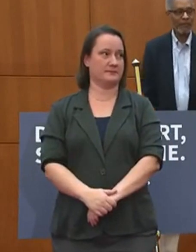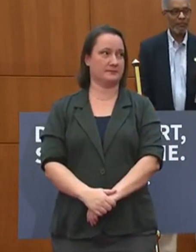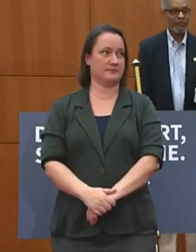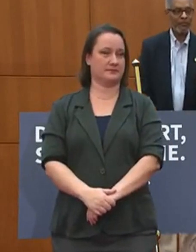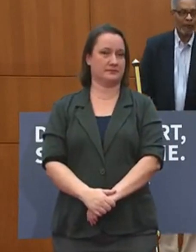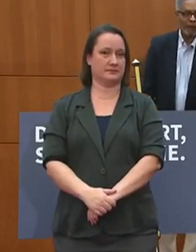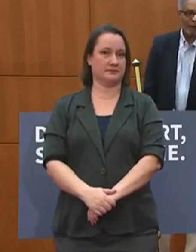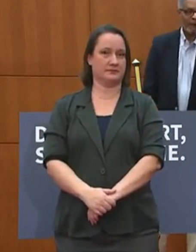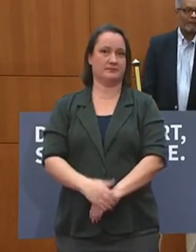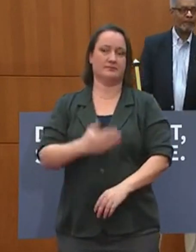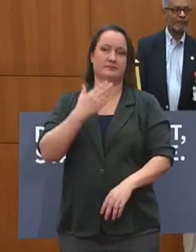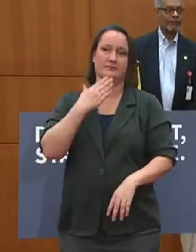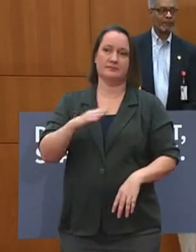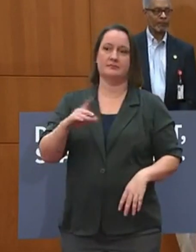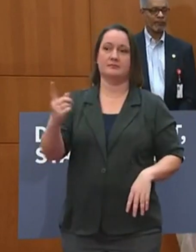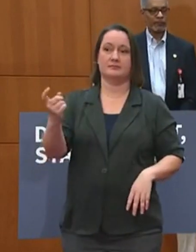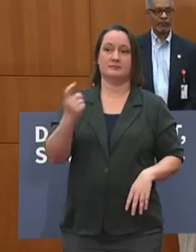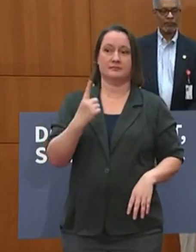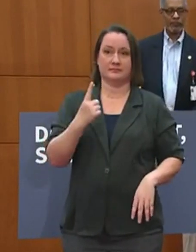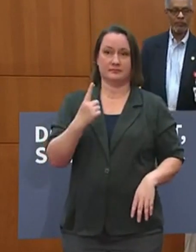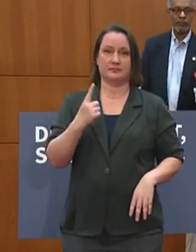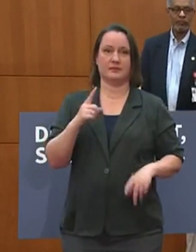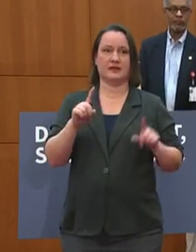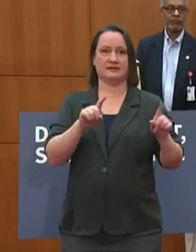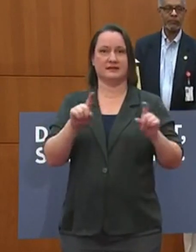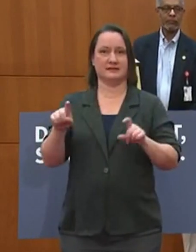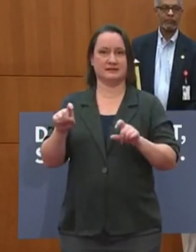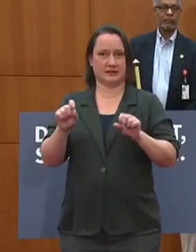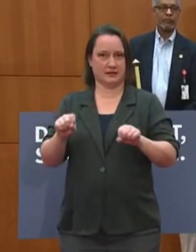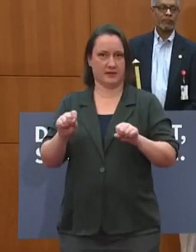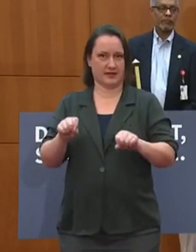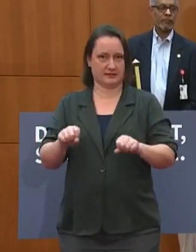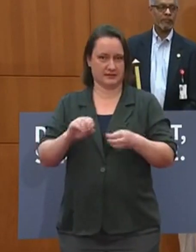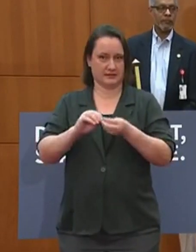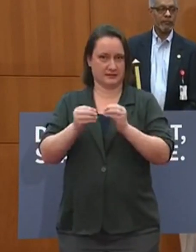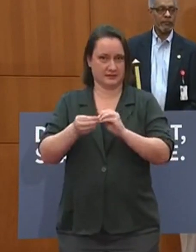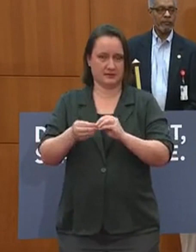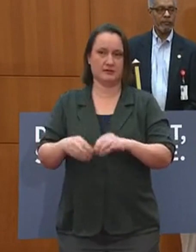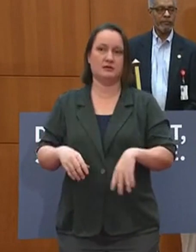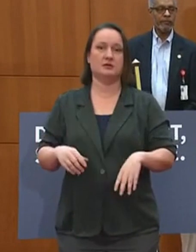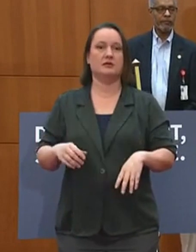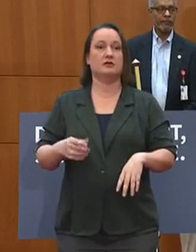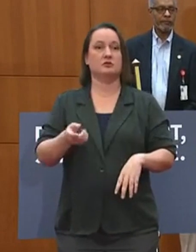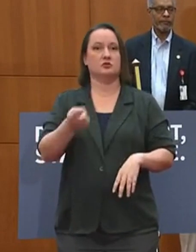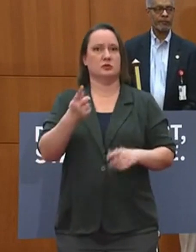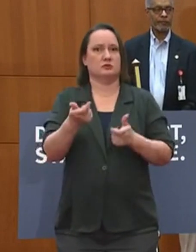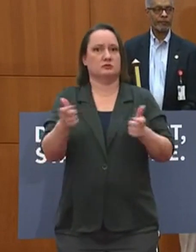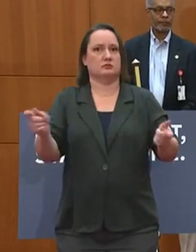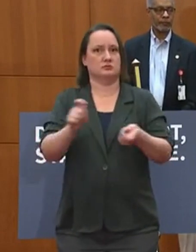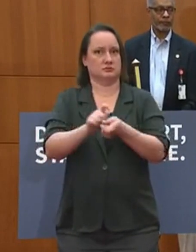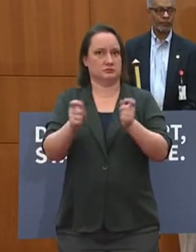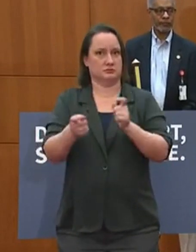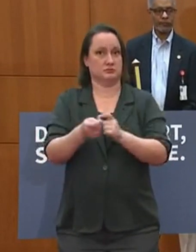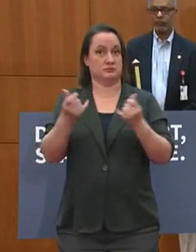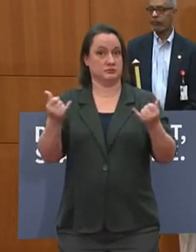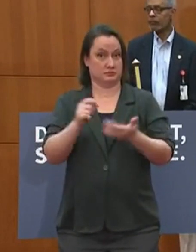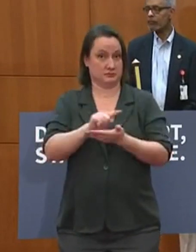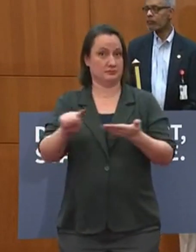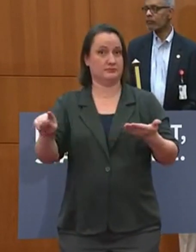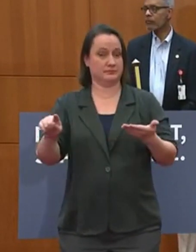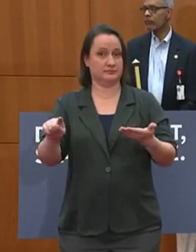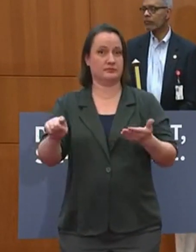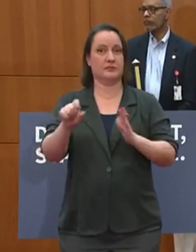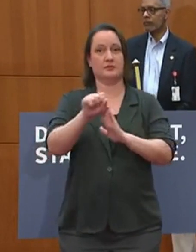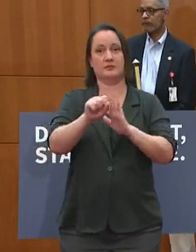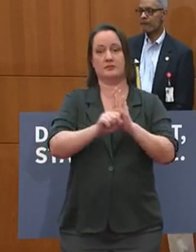update on the testing capacity at the state lab? Thank you. So the question was about testing capacity, and we did have one significant change this week. The